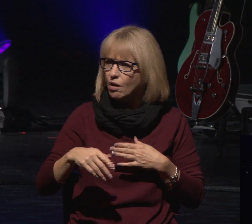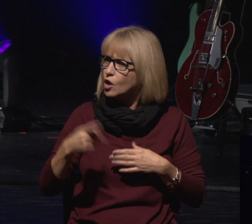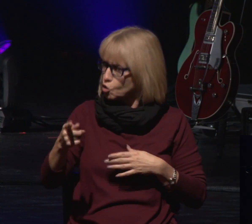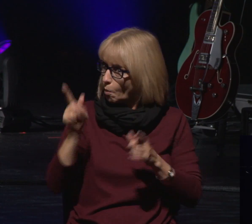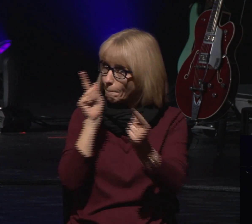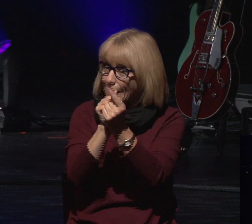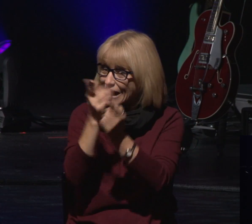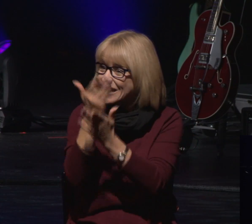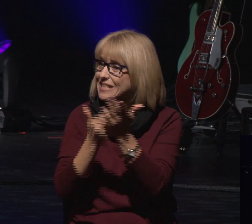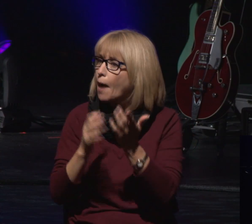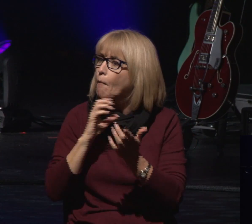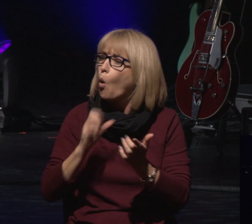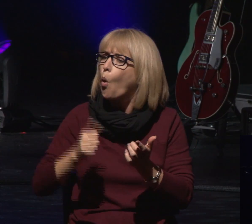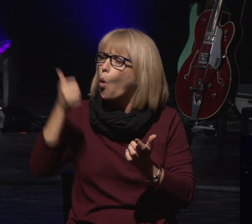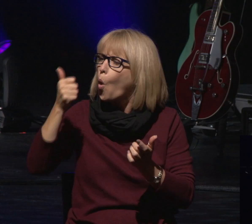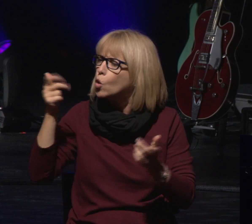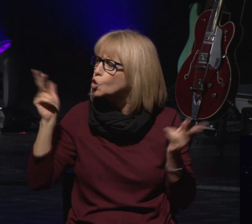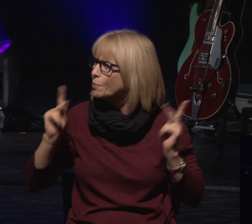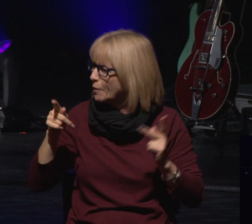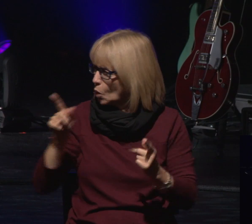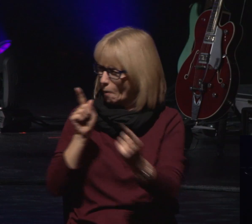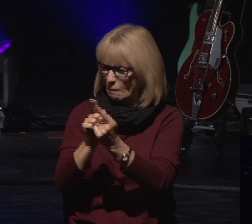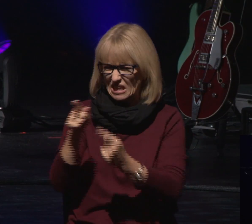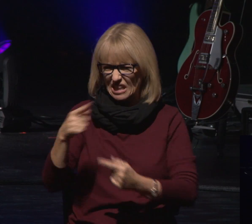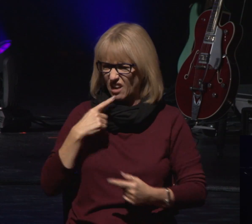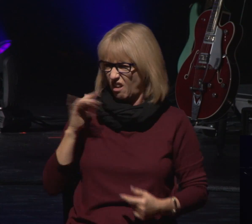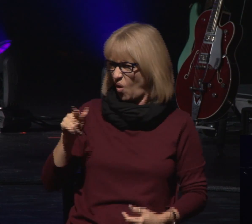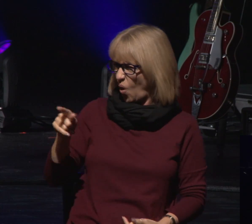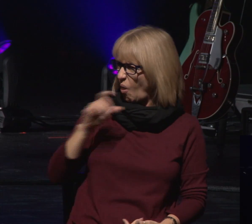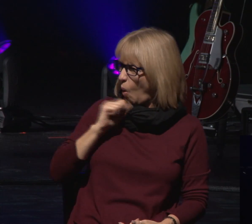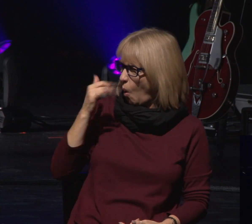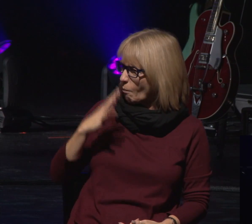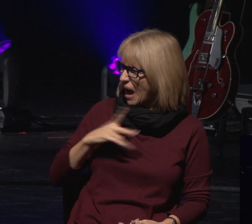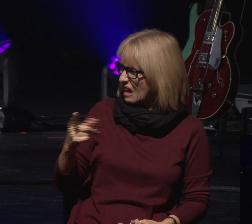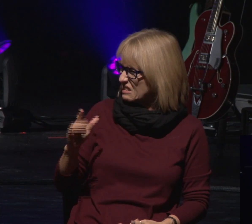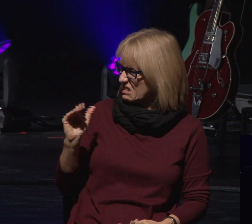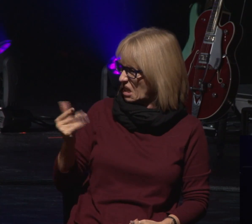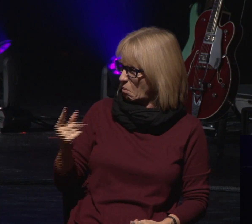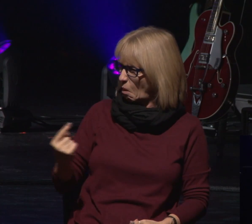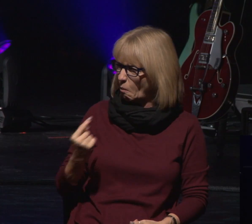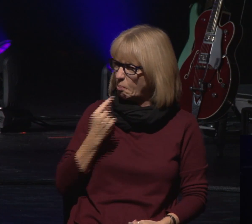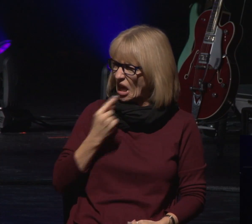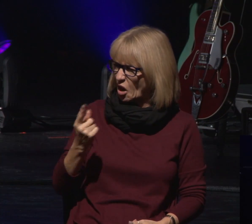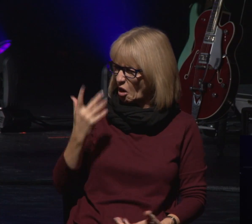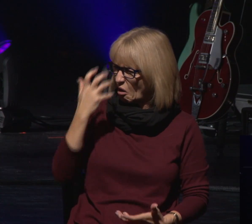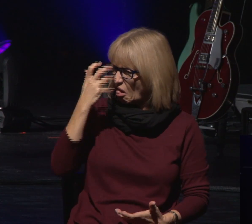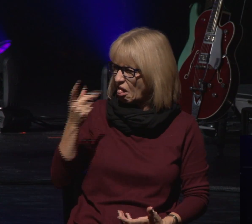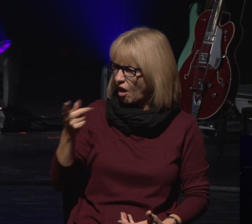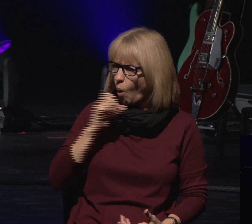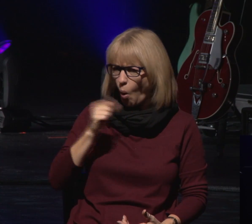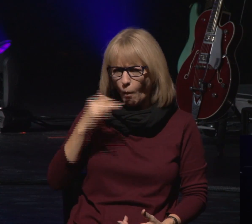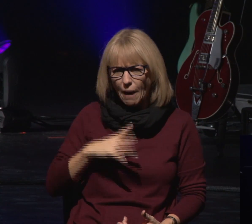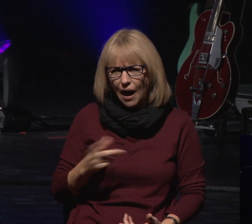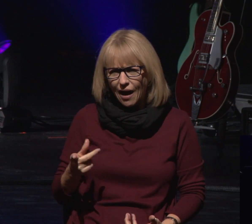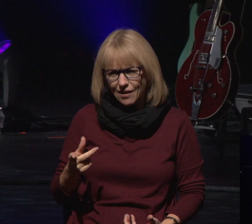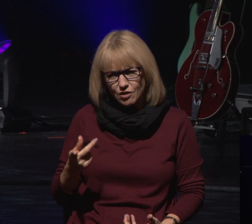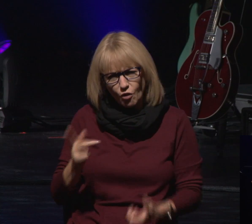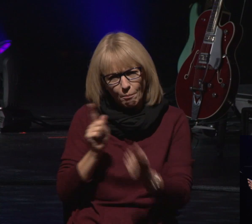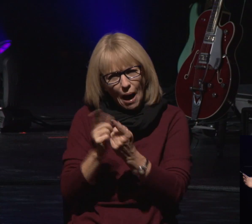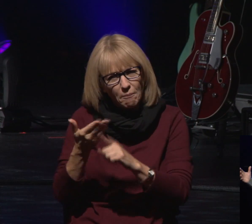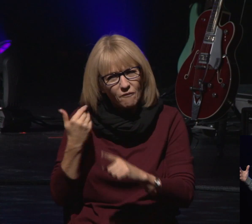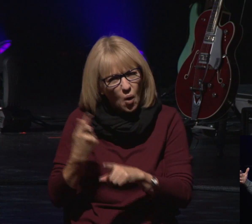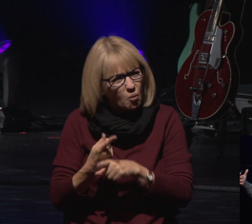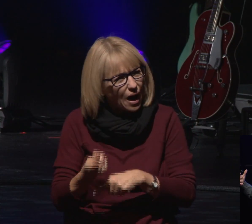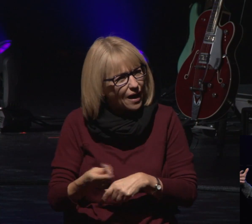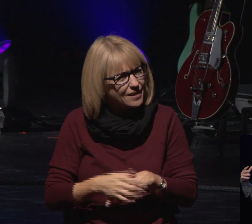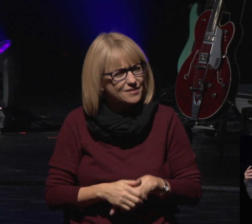hurt, they're scarred, and they just have a bitter spirit about them. And I've told you before, I remember as a young child, there was a